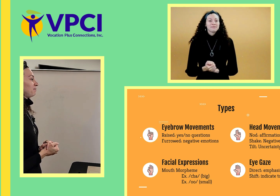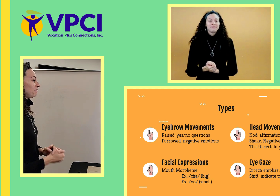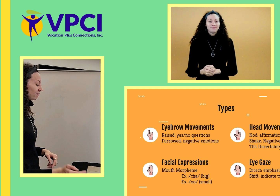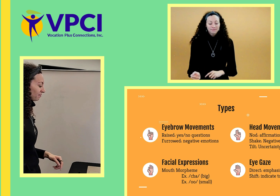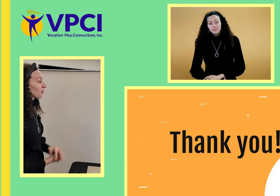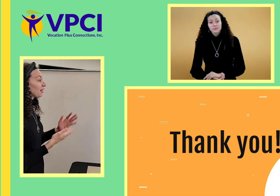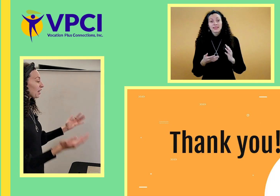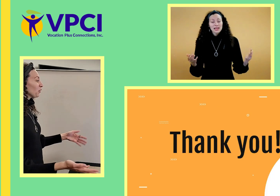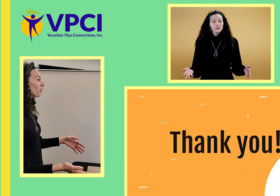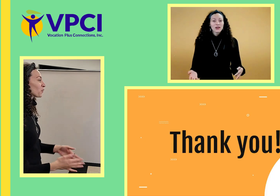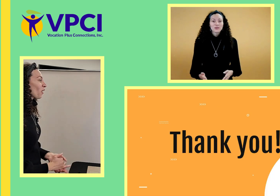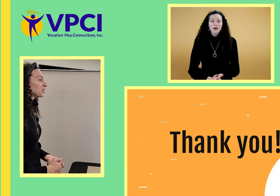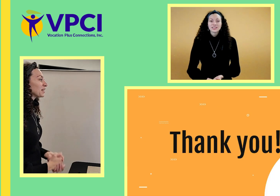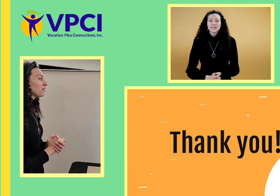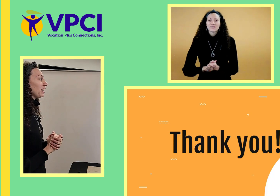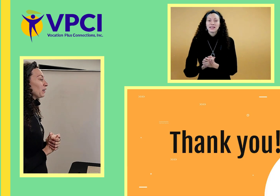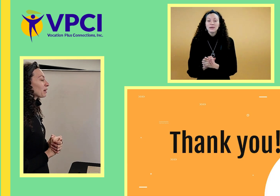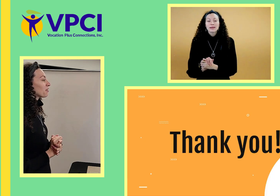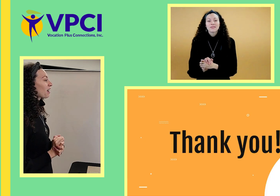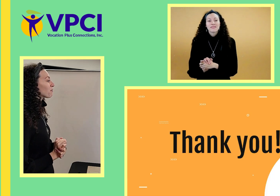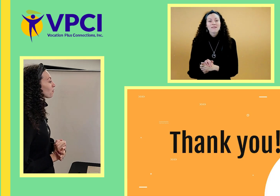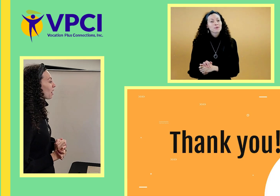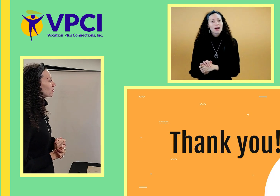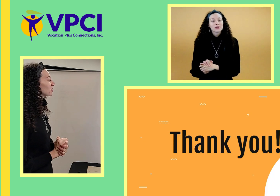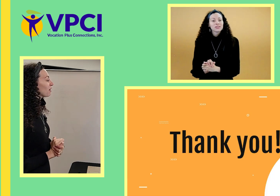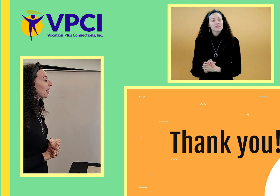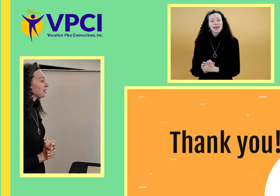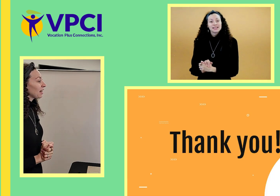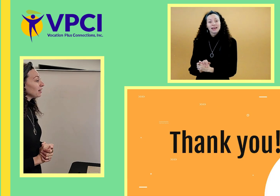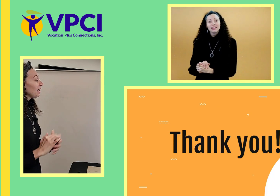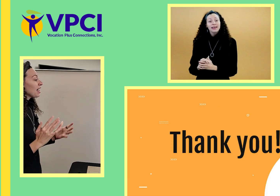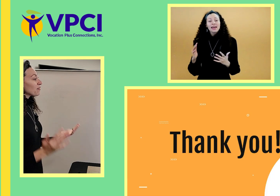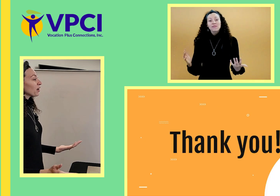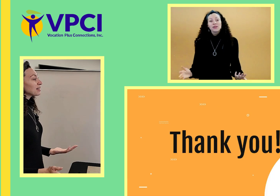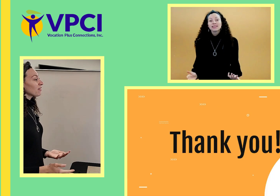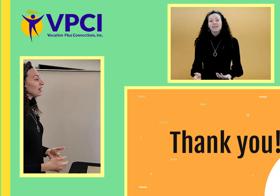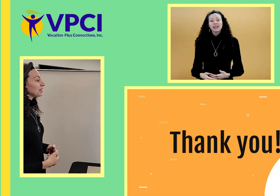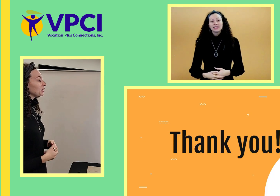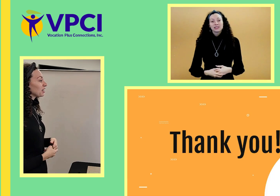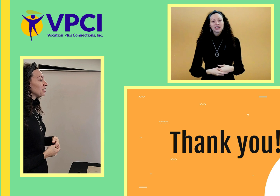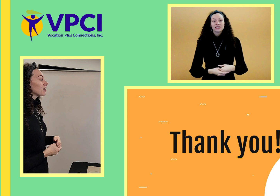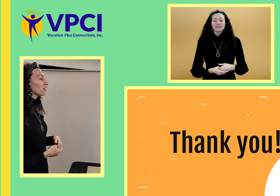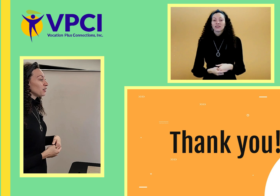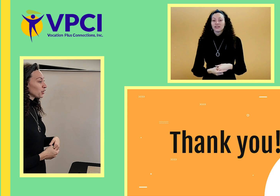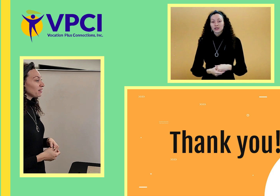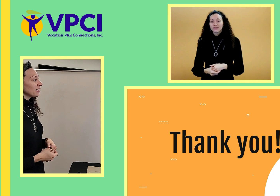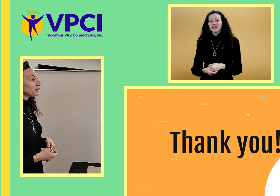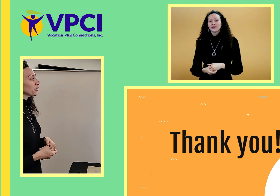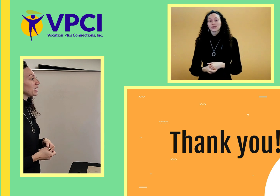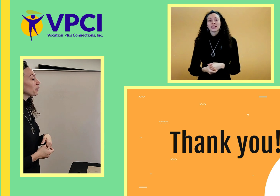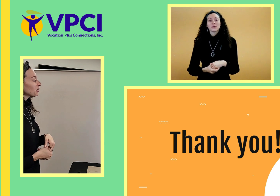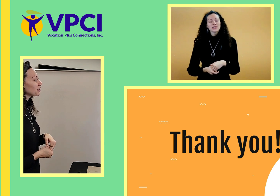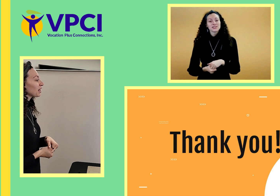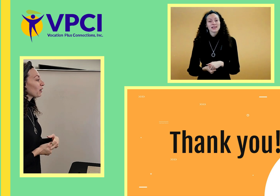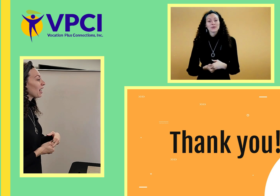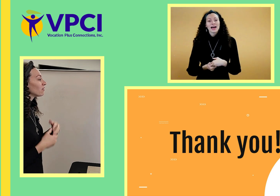sign. Thank you all for watching this video about the 5 parameters of ASL. If you guys have any suggestions on future videos